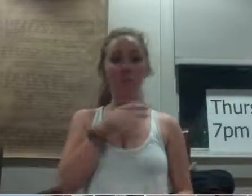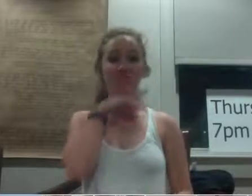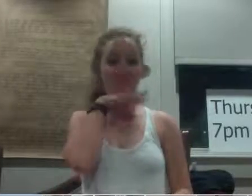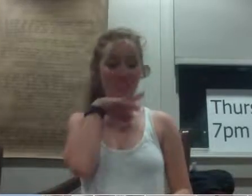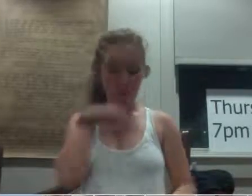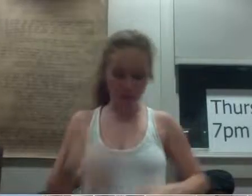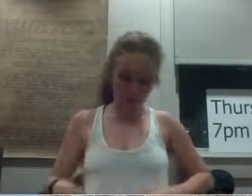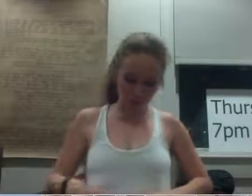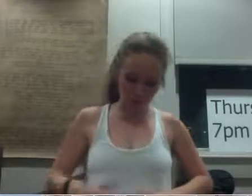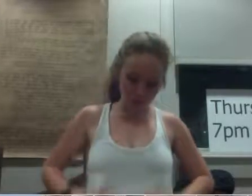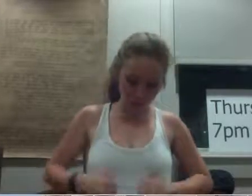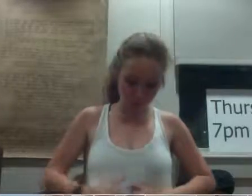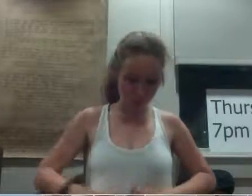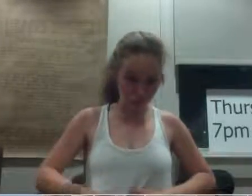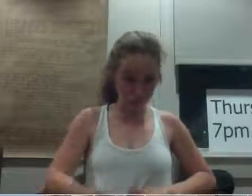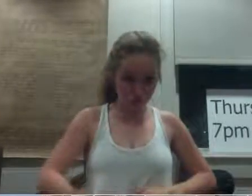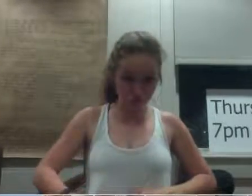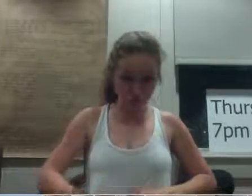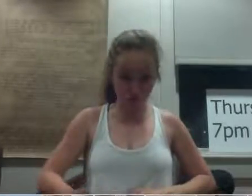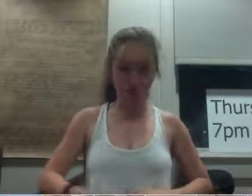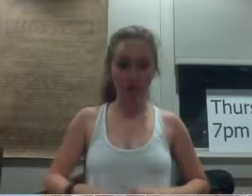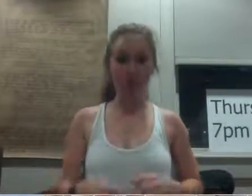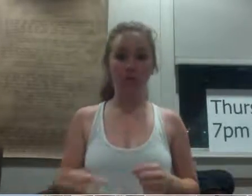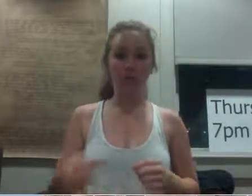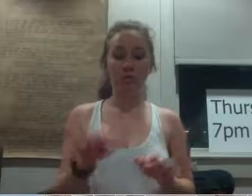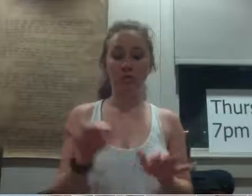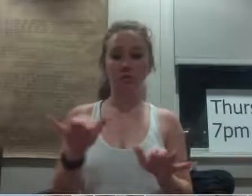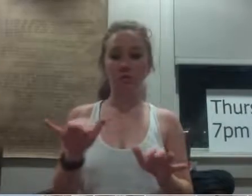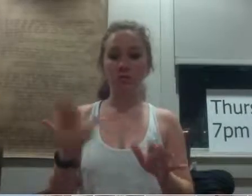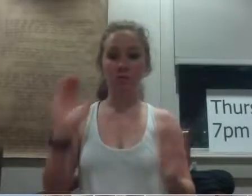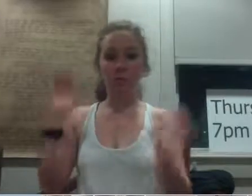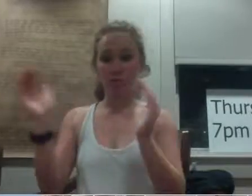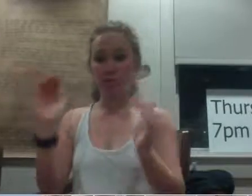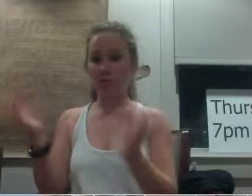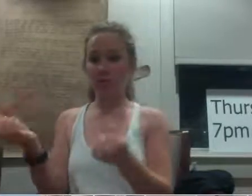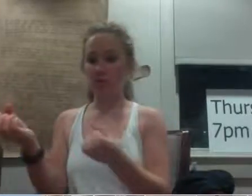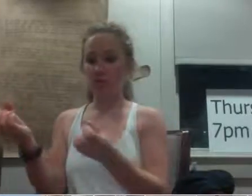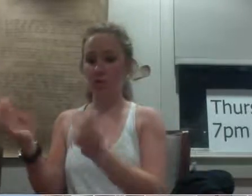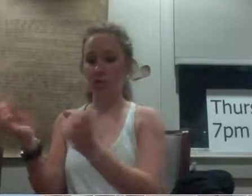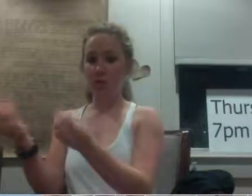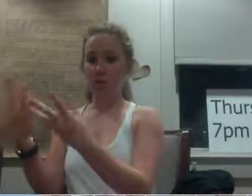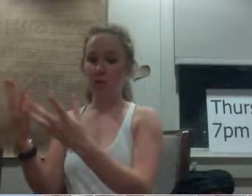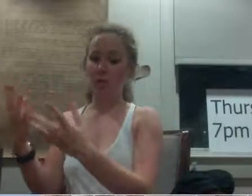There's a fact that more bacteria are in your intestines